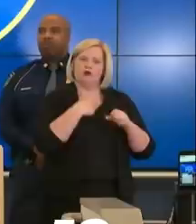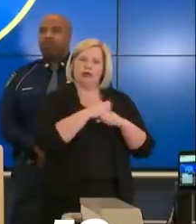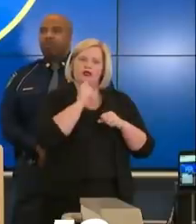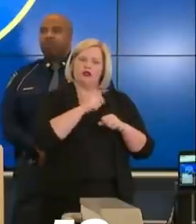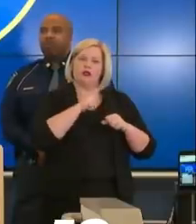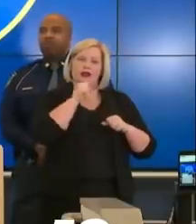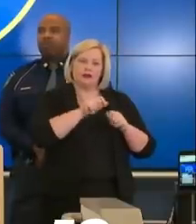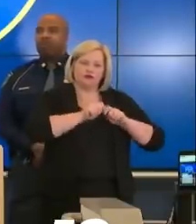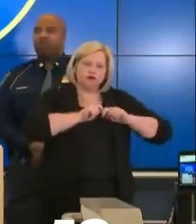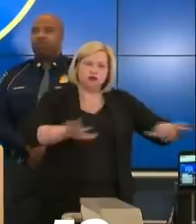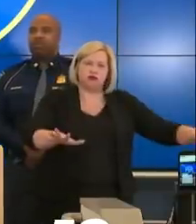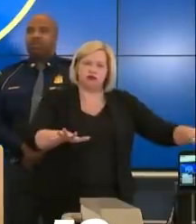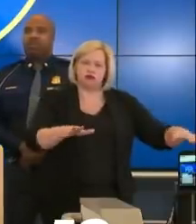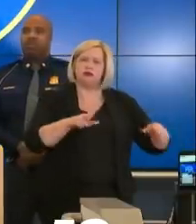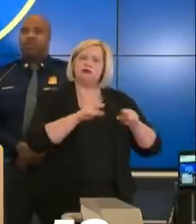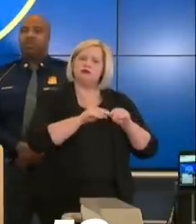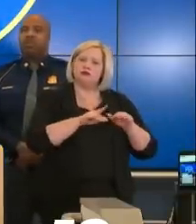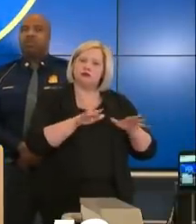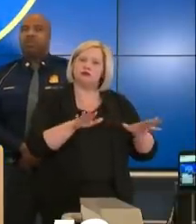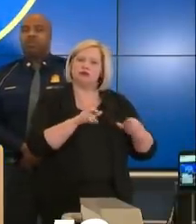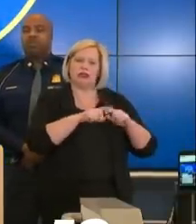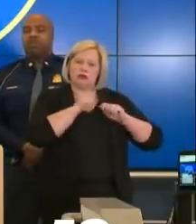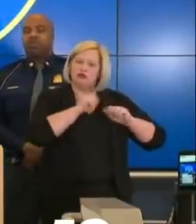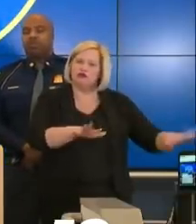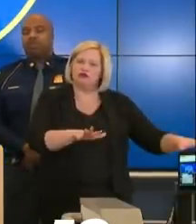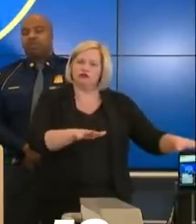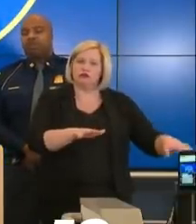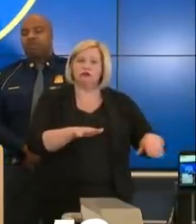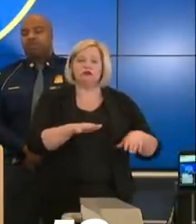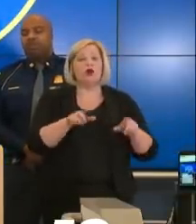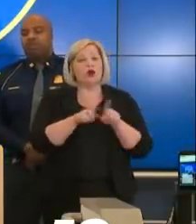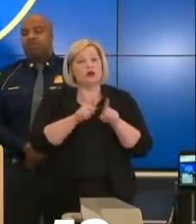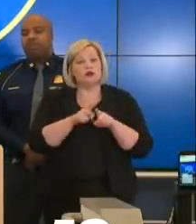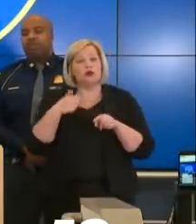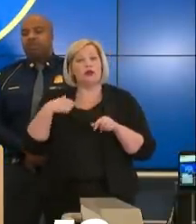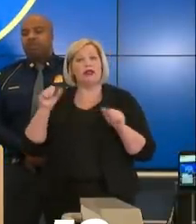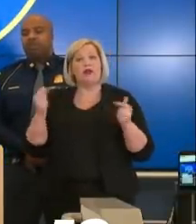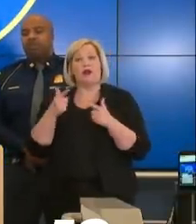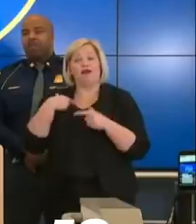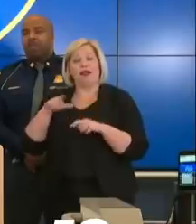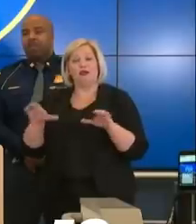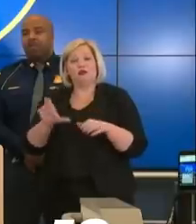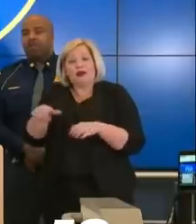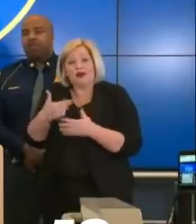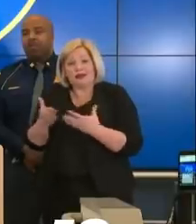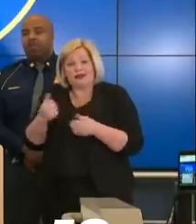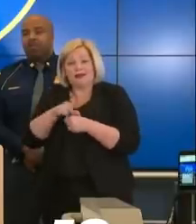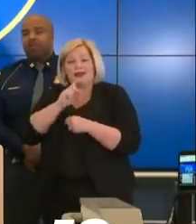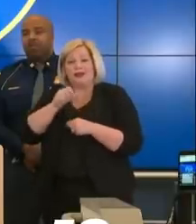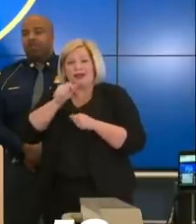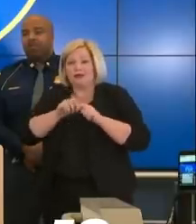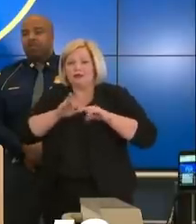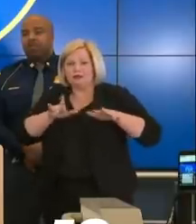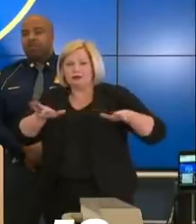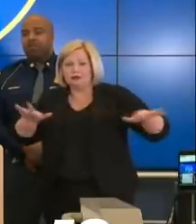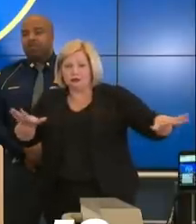this disease. And as the governor mentioned, there are other measures that we can all take to prevent further